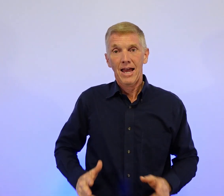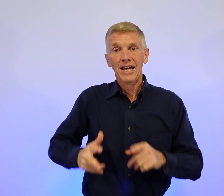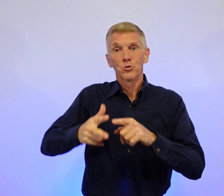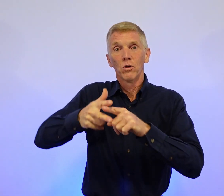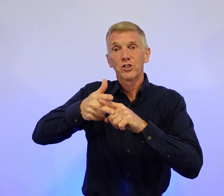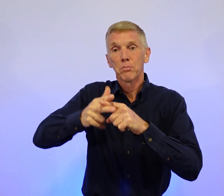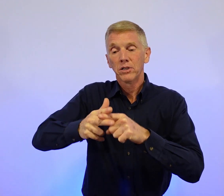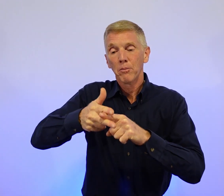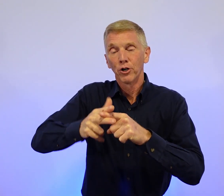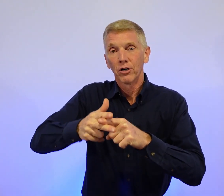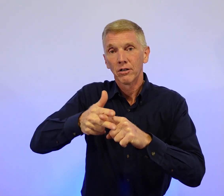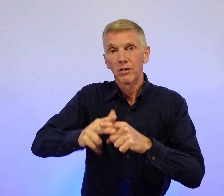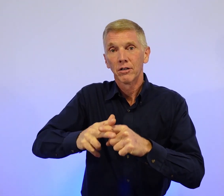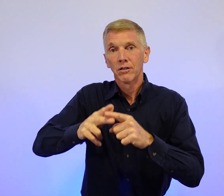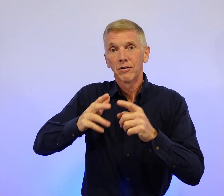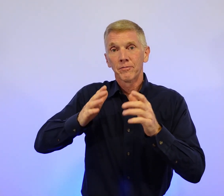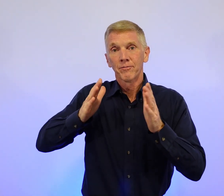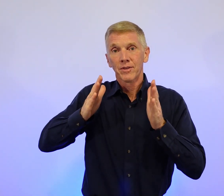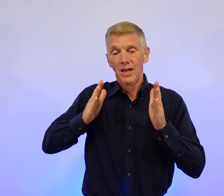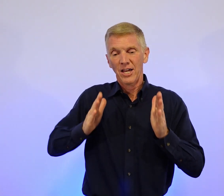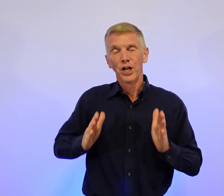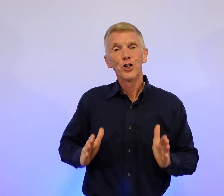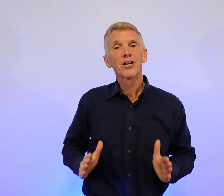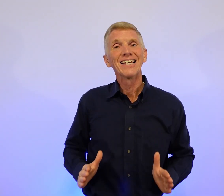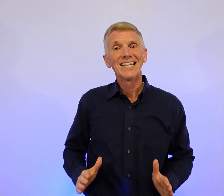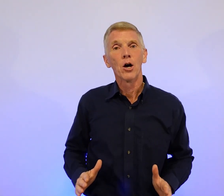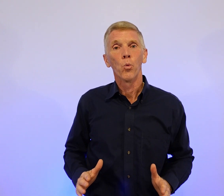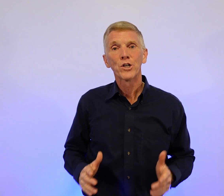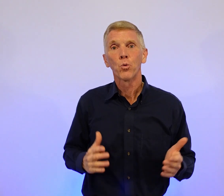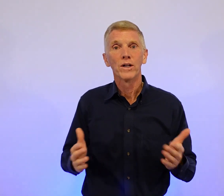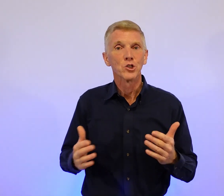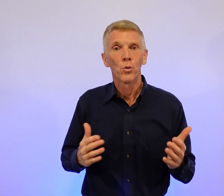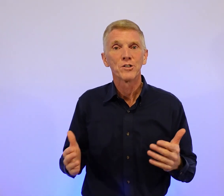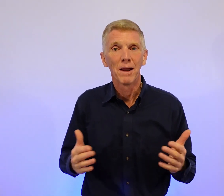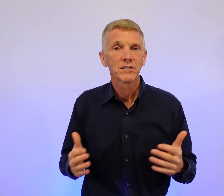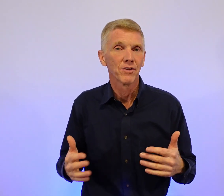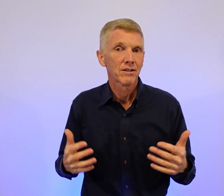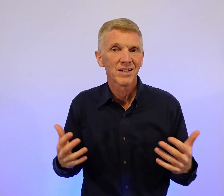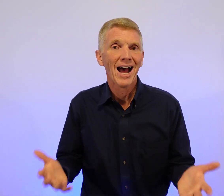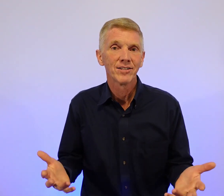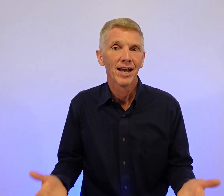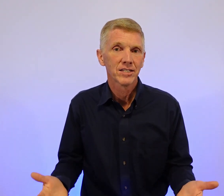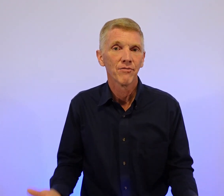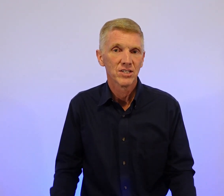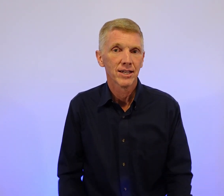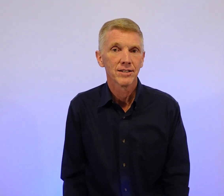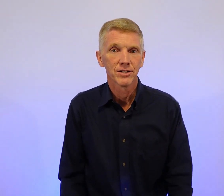as well as plumber. Okay, and you're going to get which one is which based on the context of the sentence, all